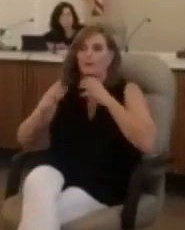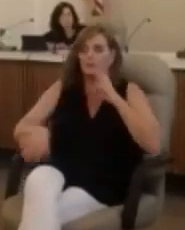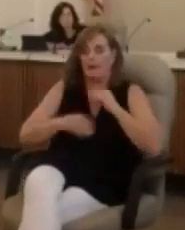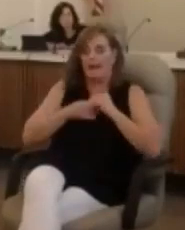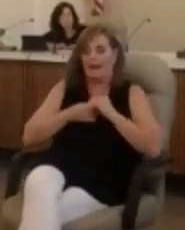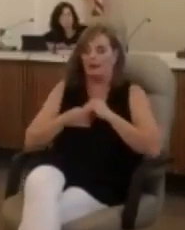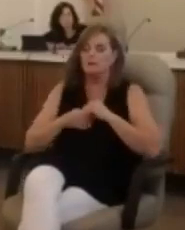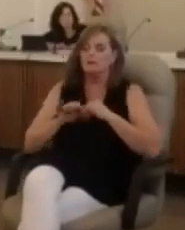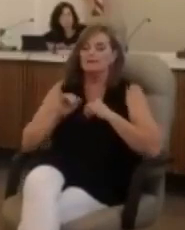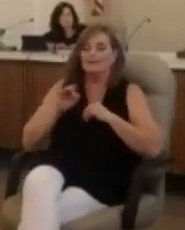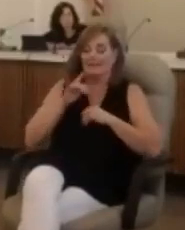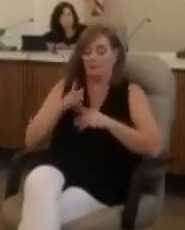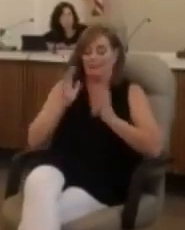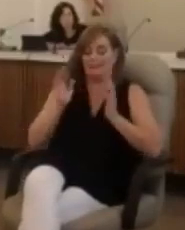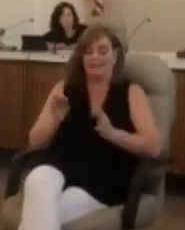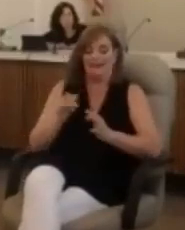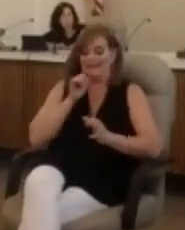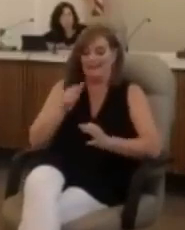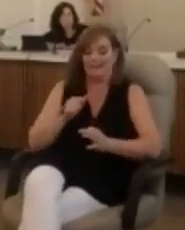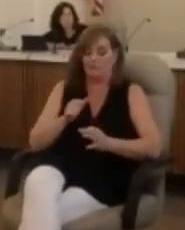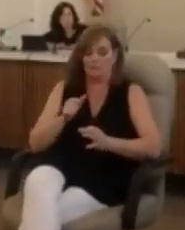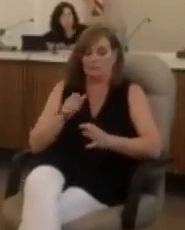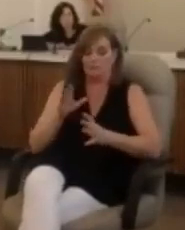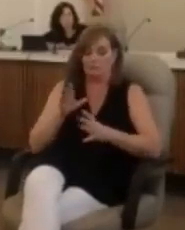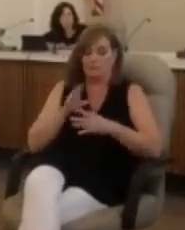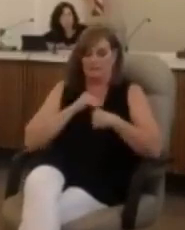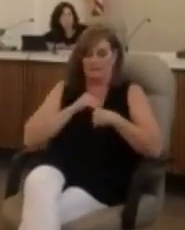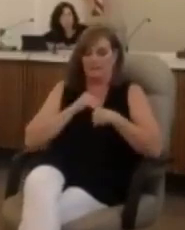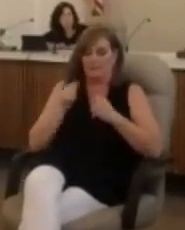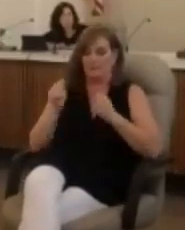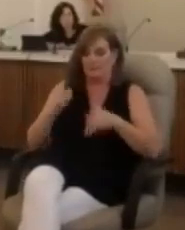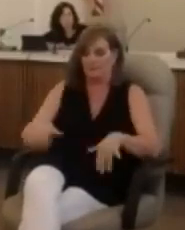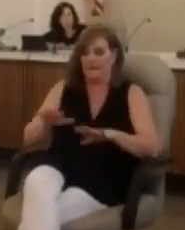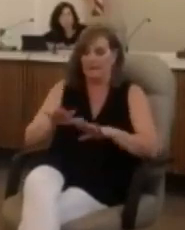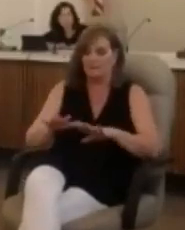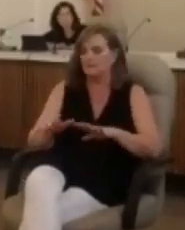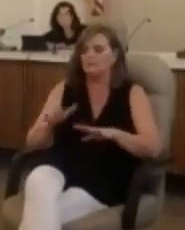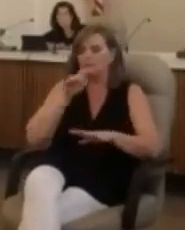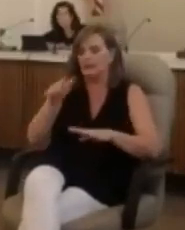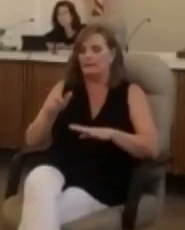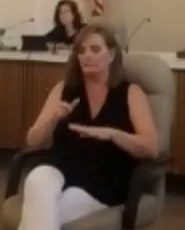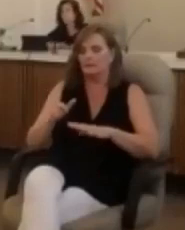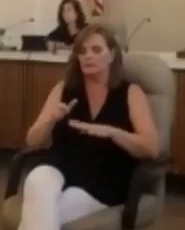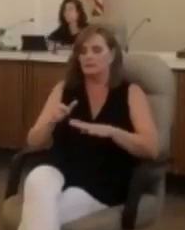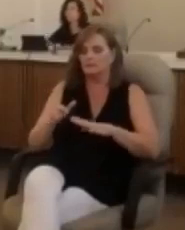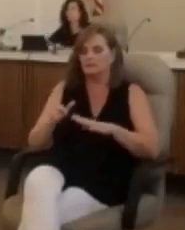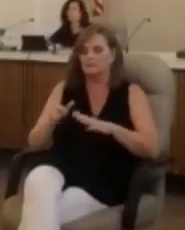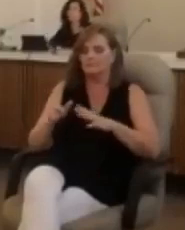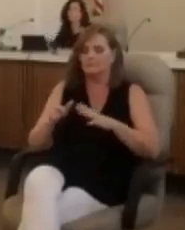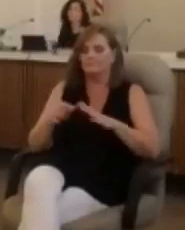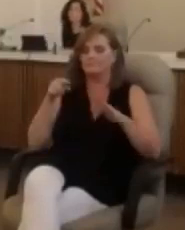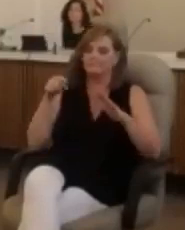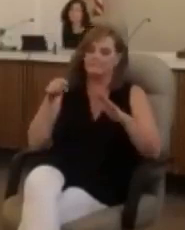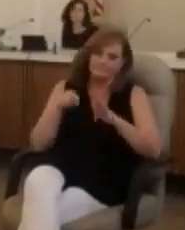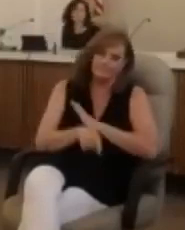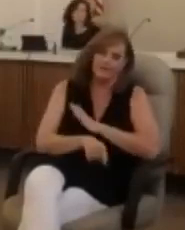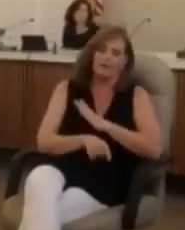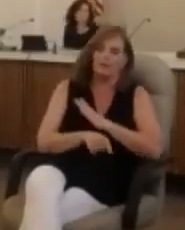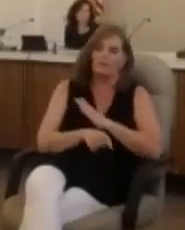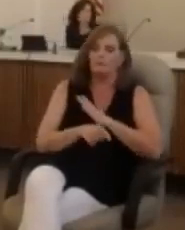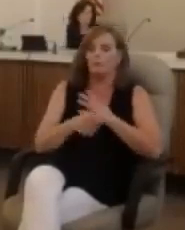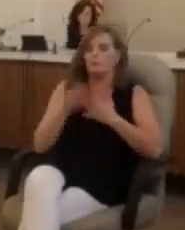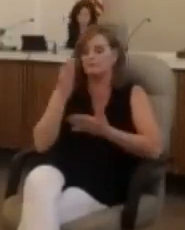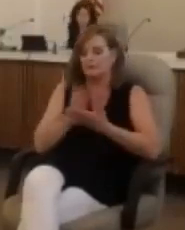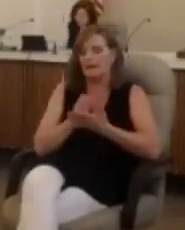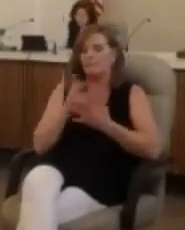that if we decide not to take the park, it does not kill the project, contrary to some belief. What would happen then is they would come back